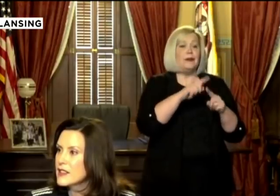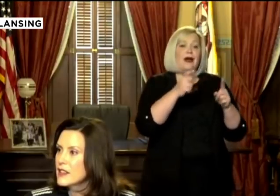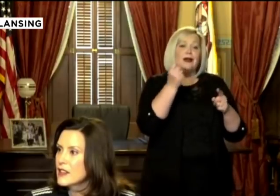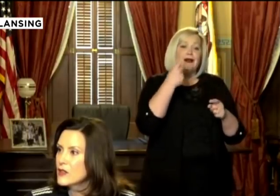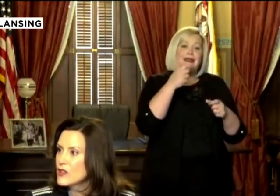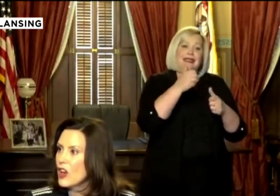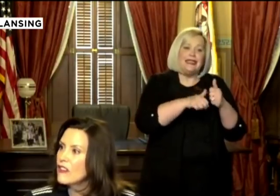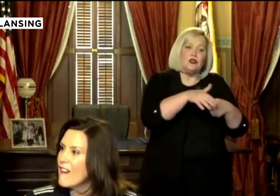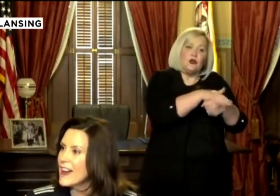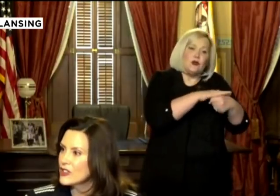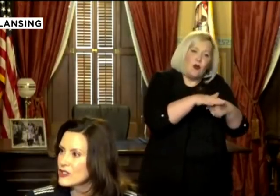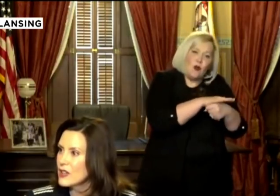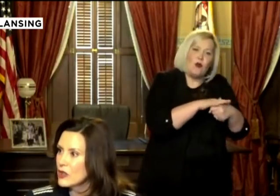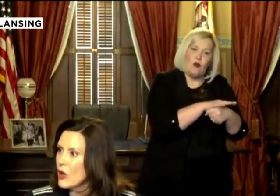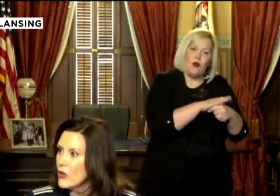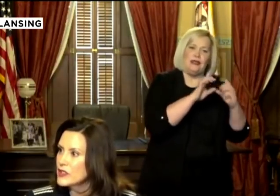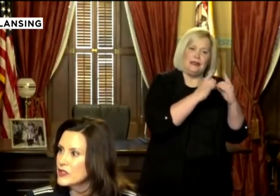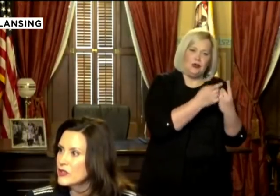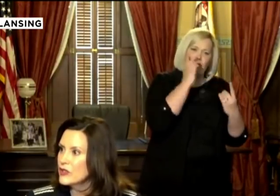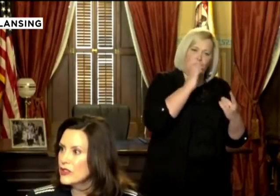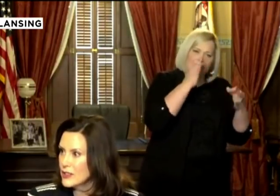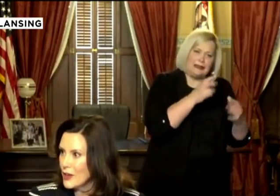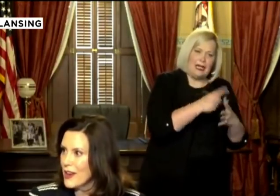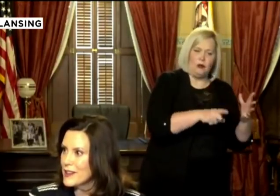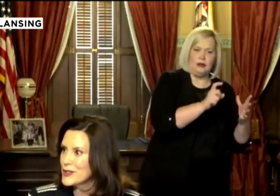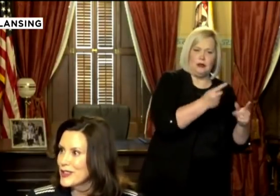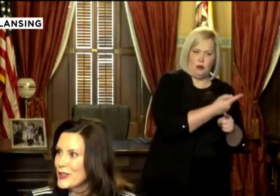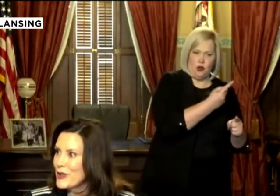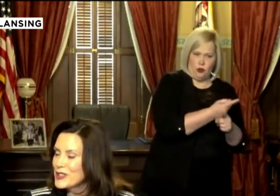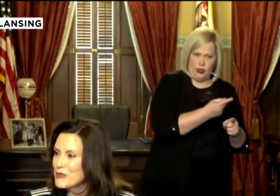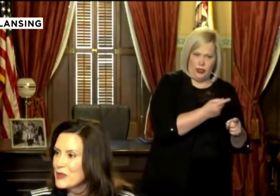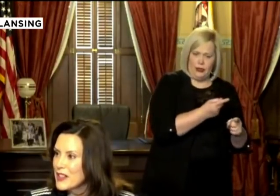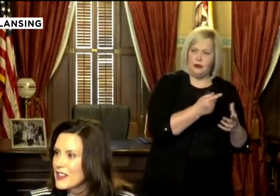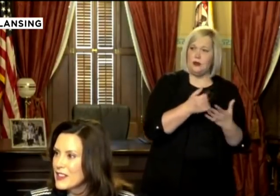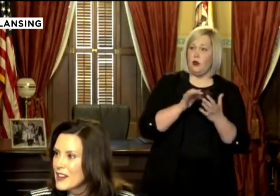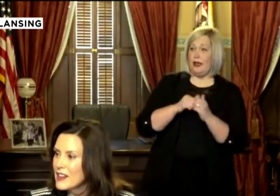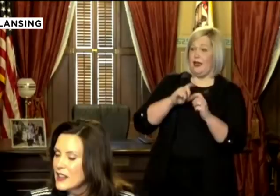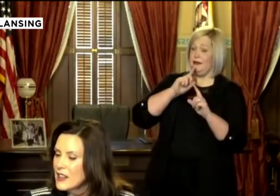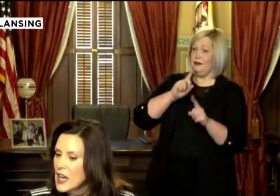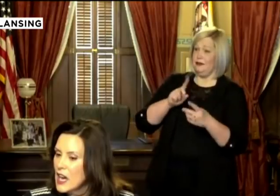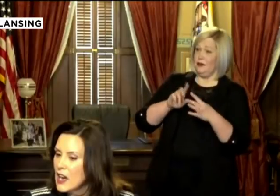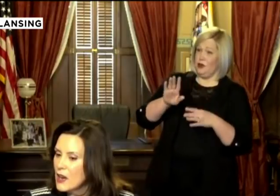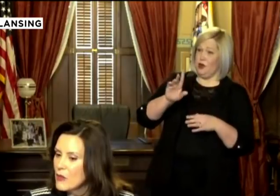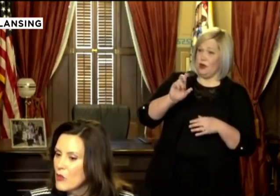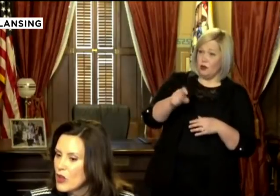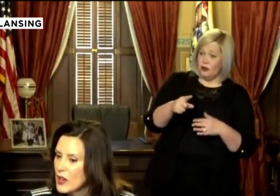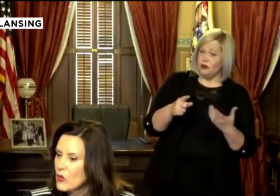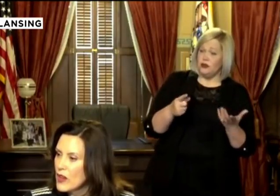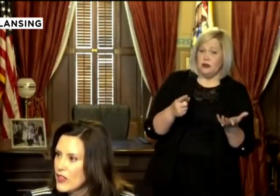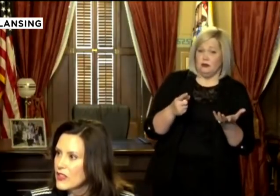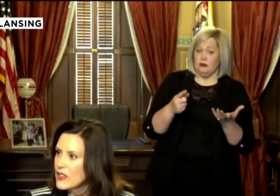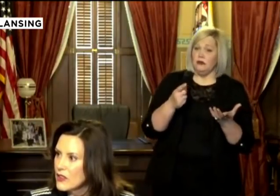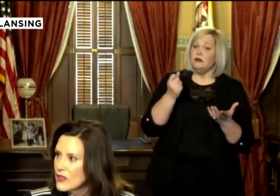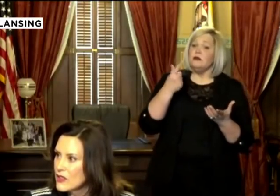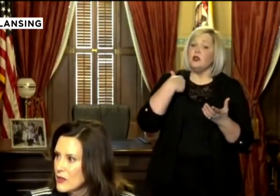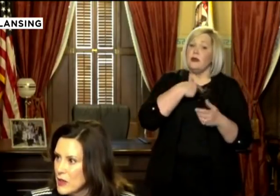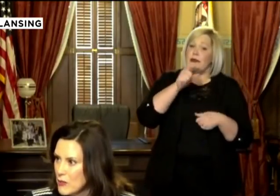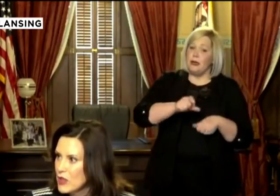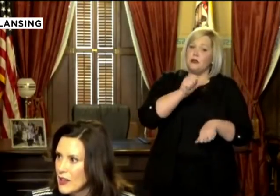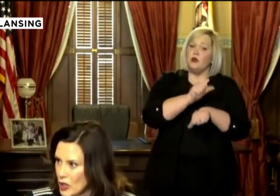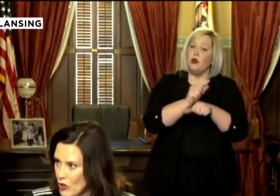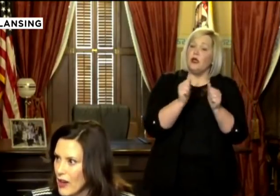think that those are all factors that would go into, answering your question. But I think that working with